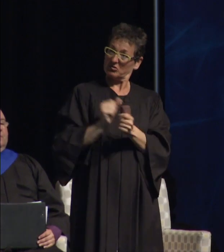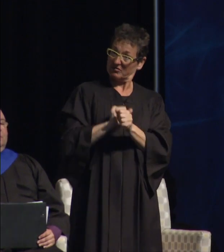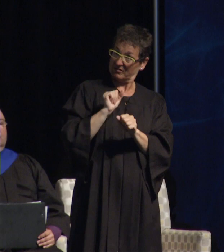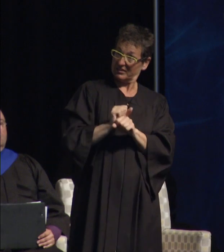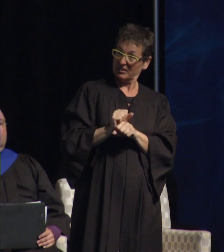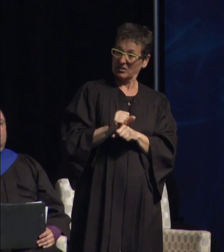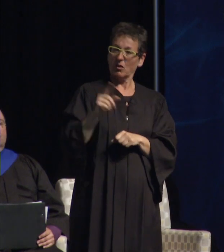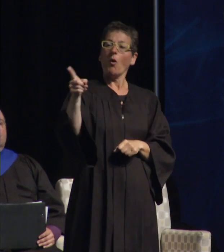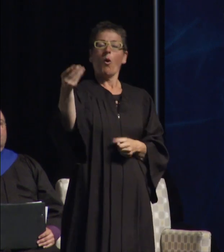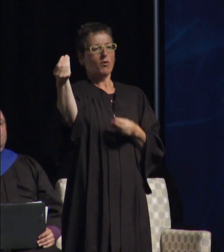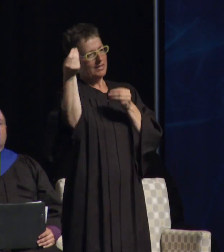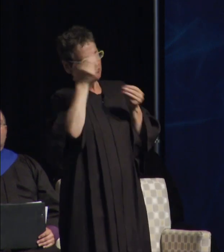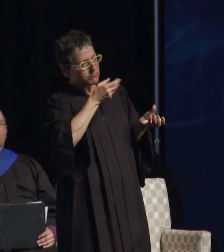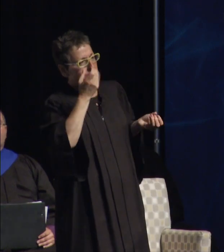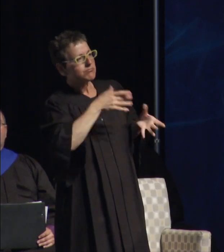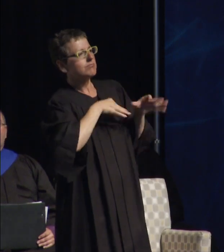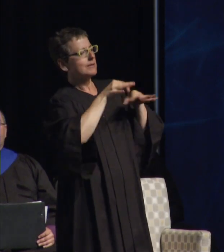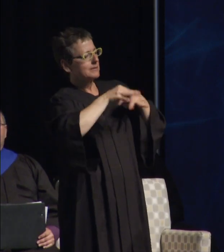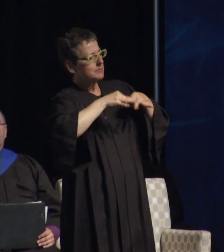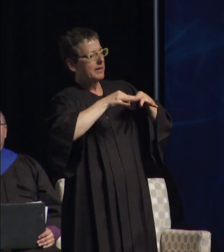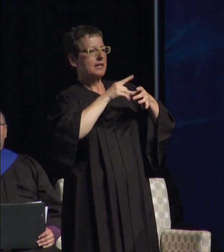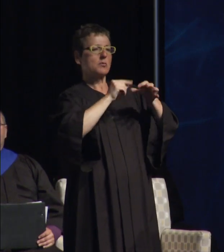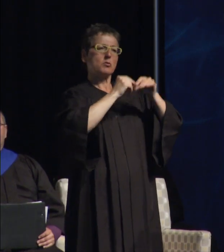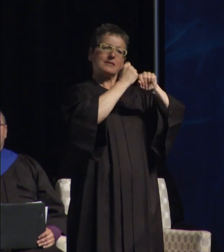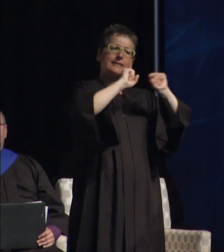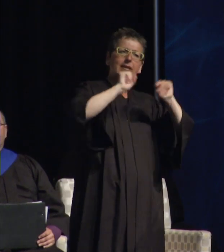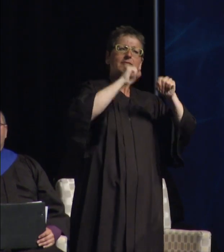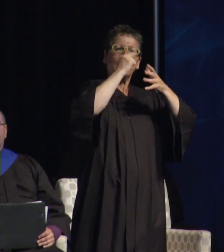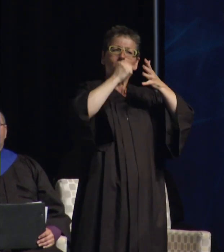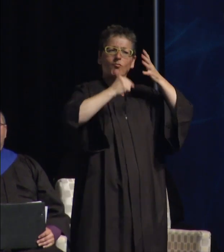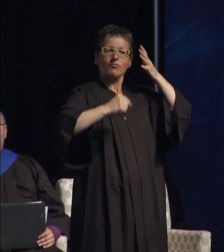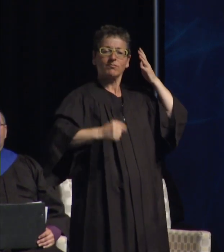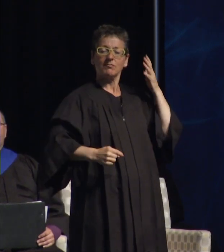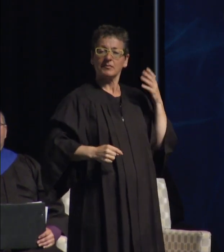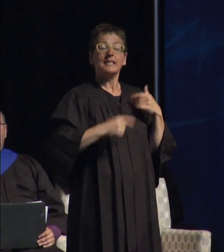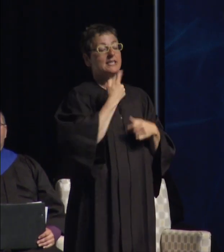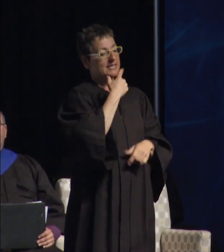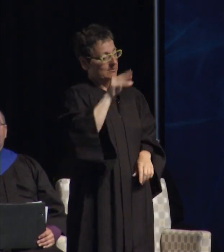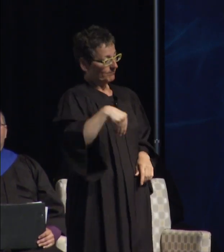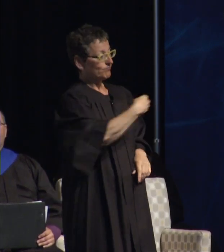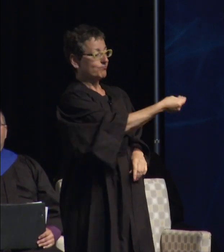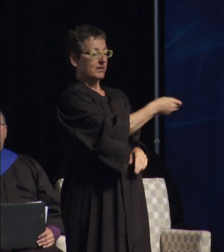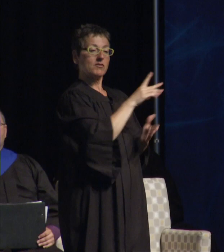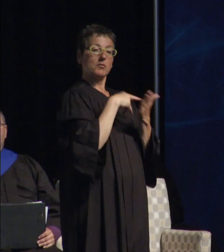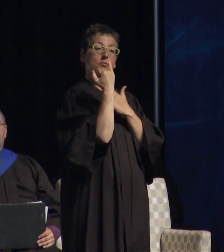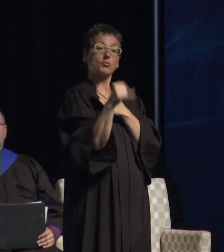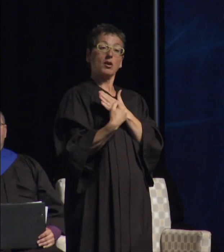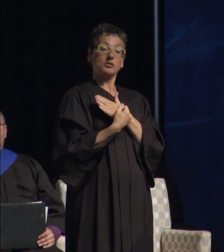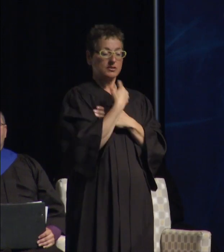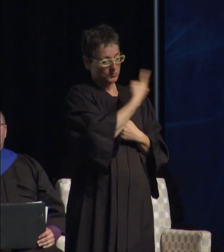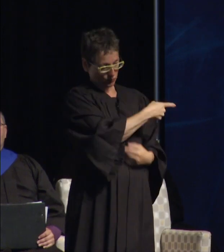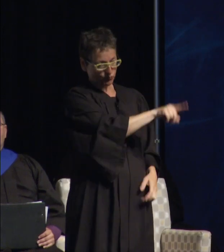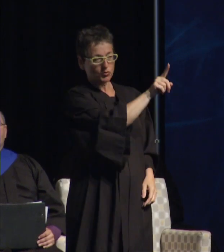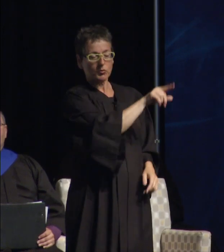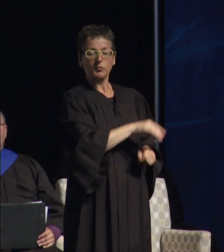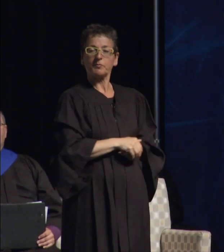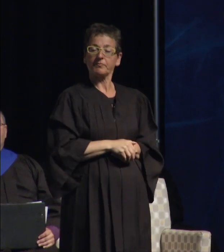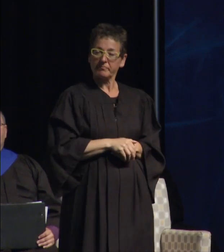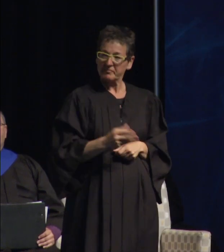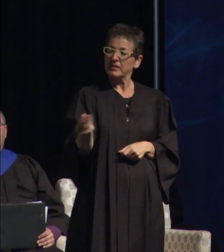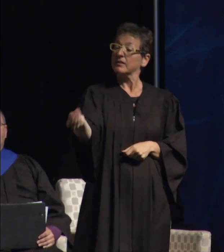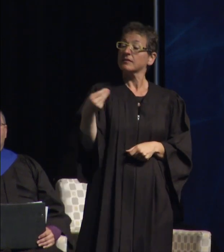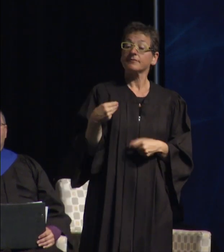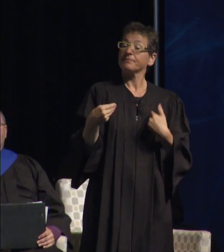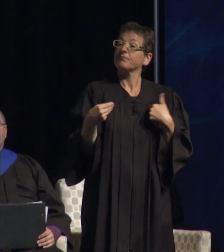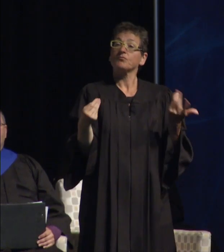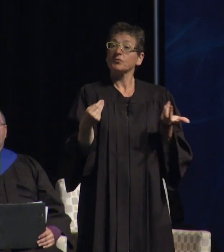me an excellent overview of safety, this young man set me loose on a project, and he assigned me the